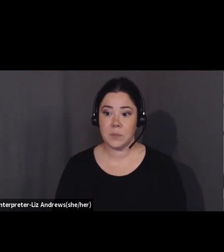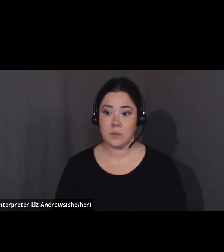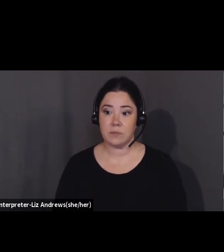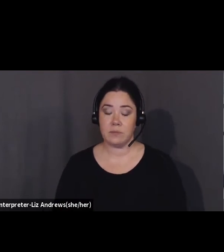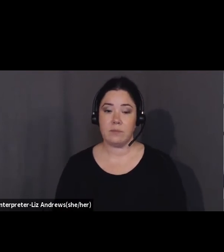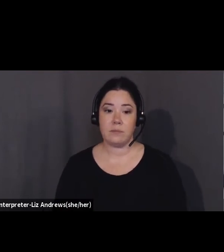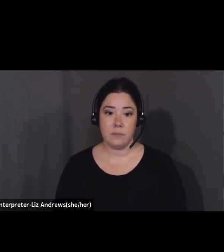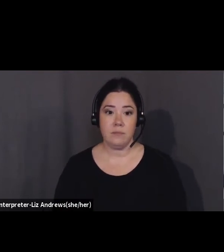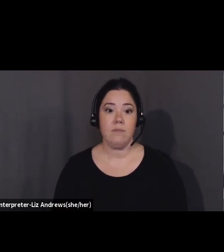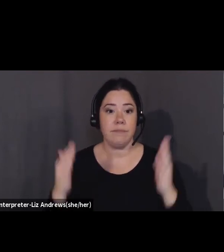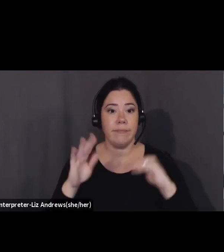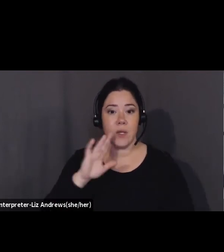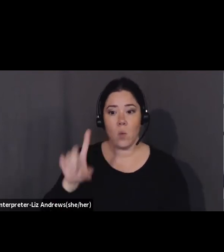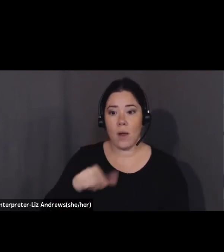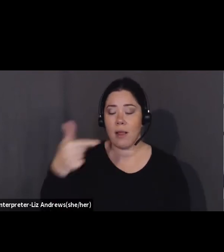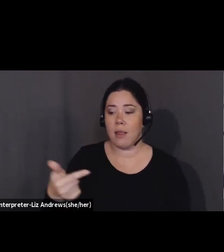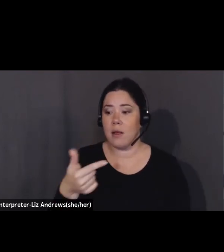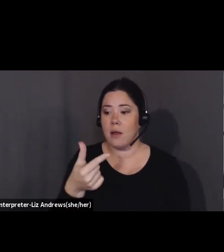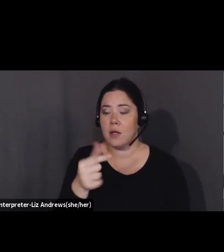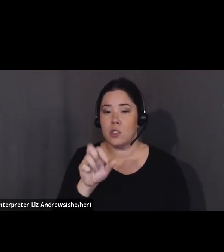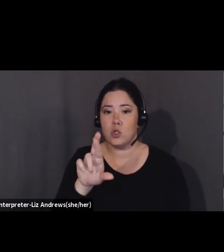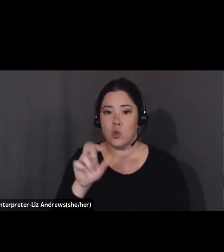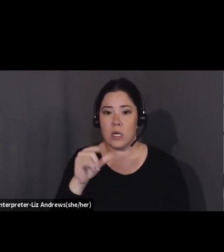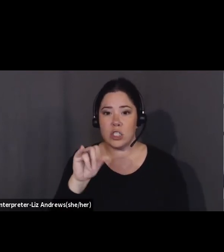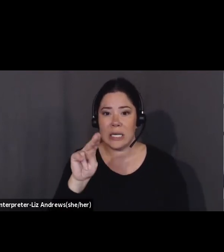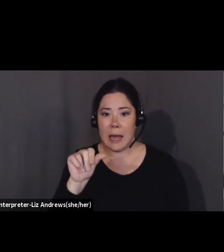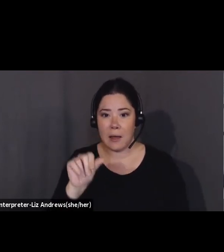And I'll go ahead and turn things over to Georgina.